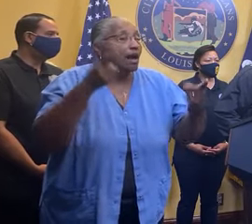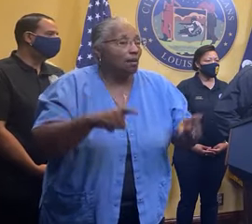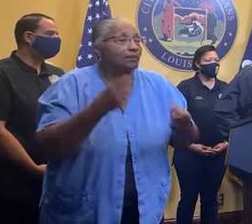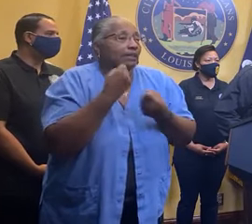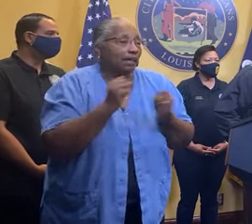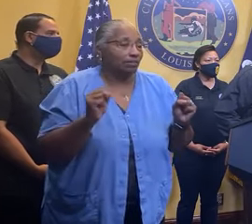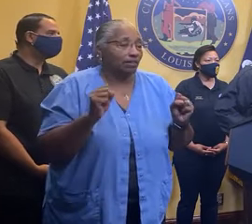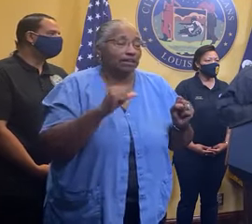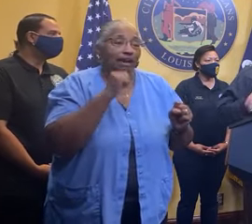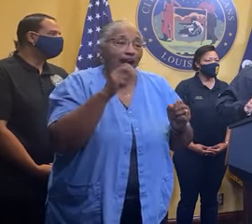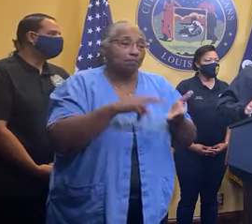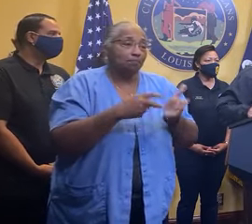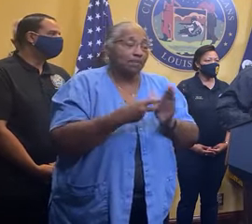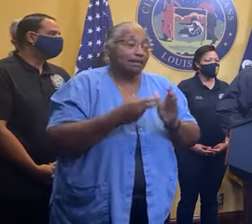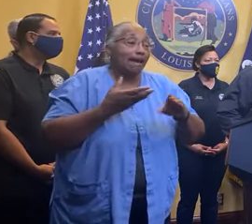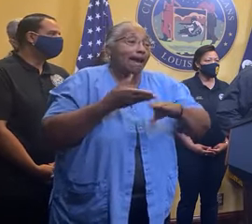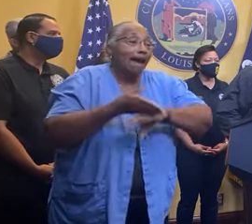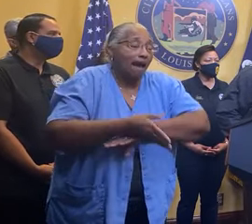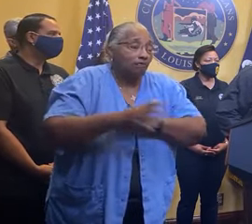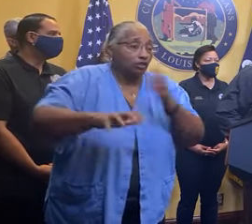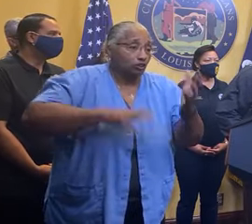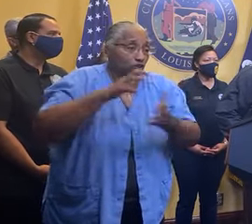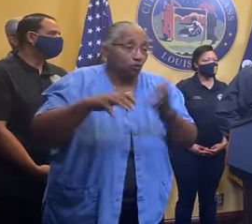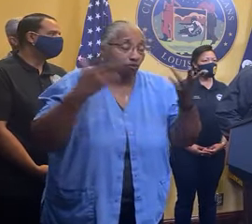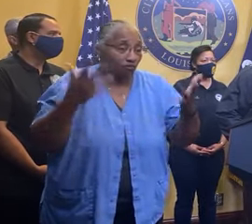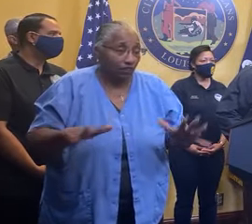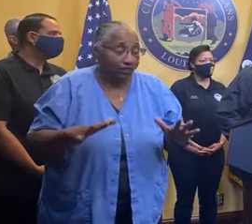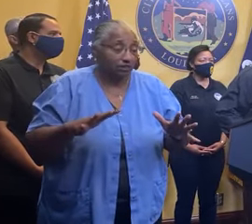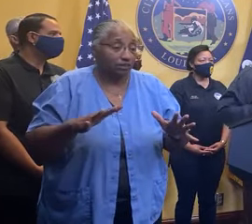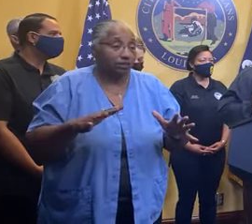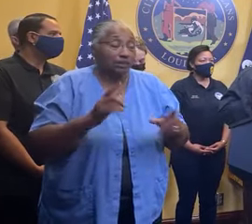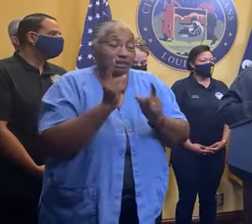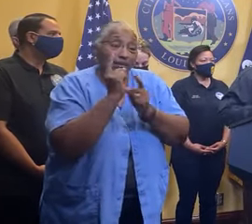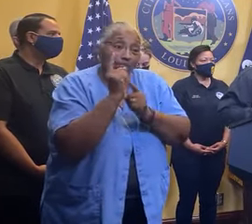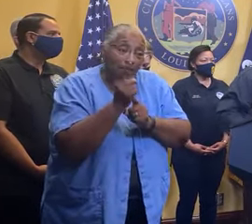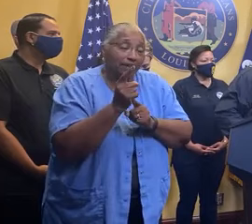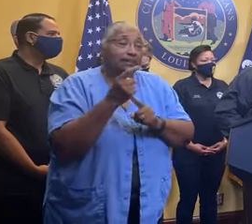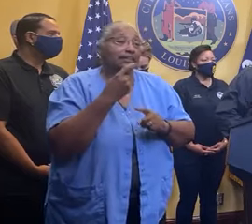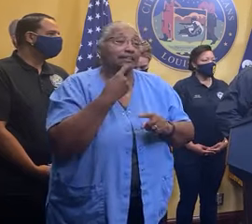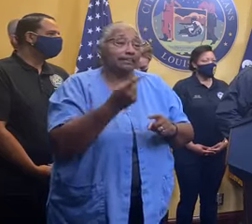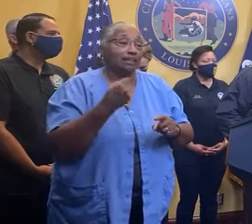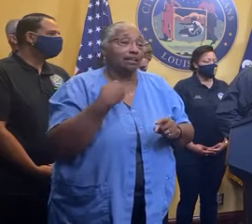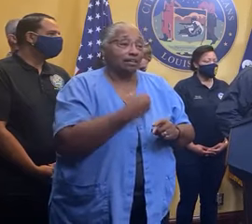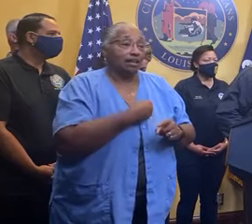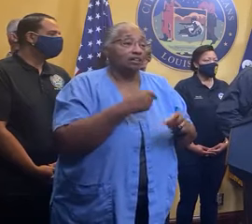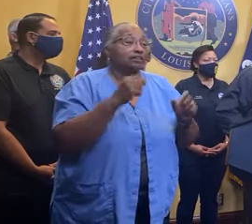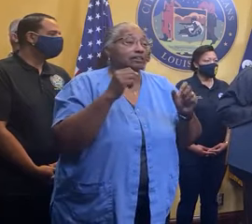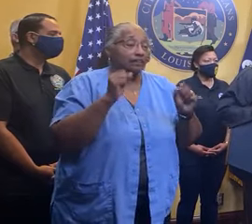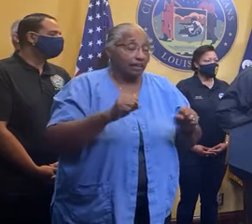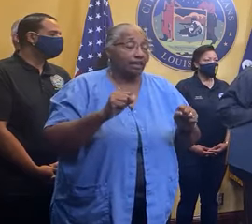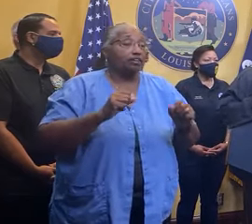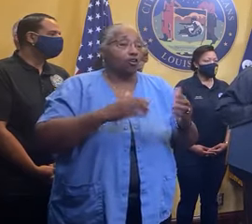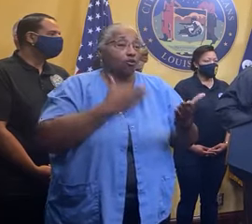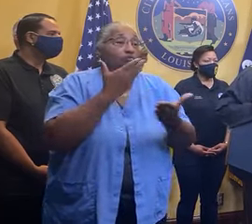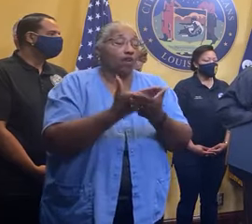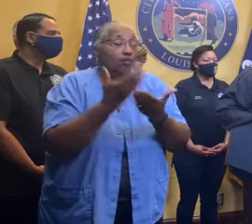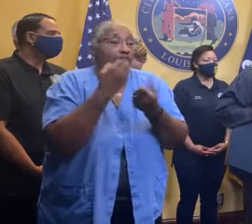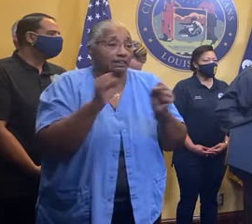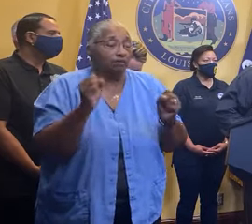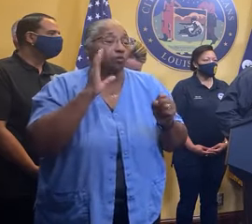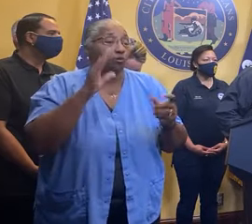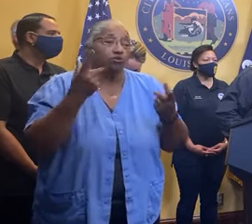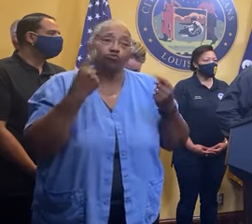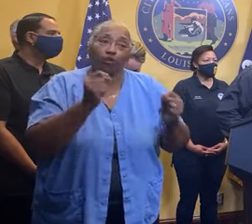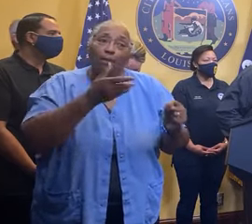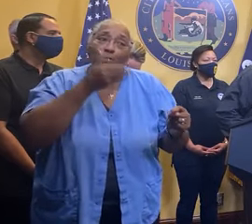mean after the storm is over. The moment that our public safety agencies get an opportunity to safely get to you, they will try their best